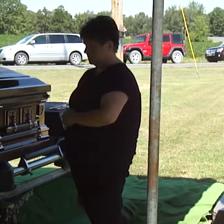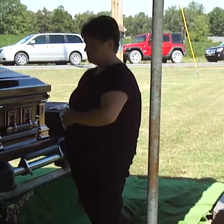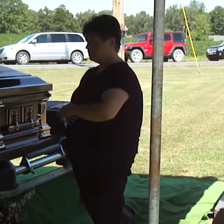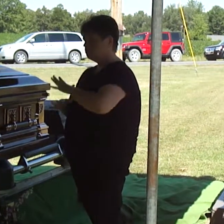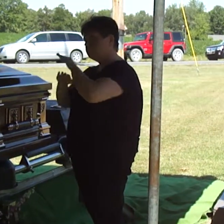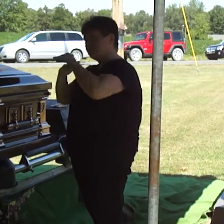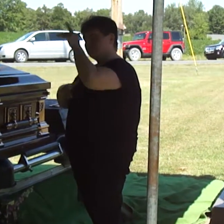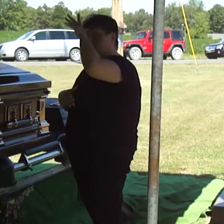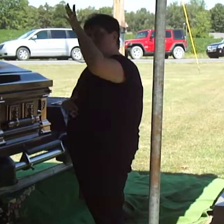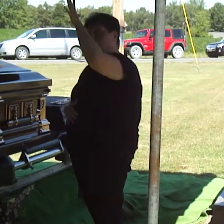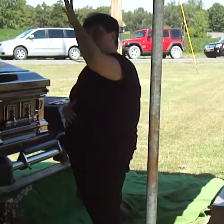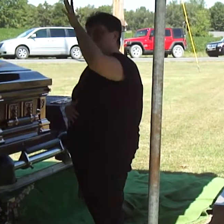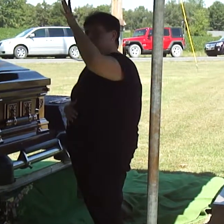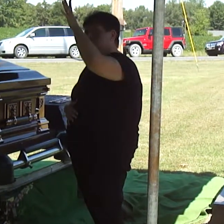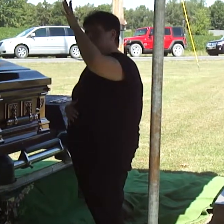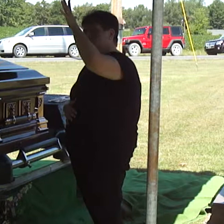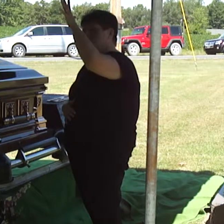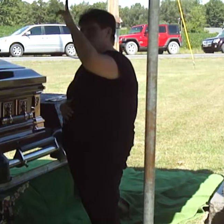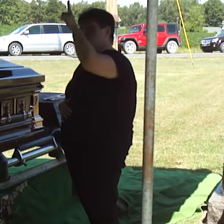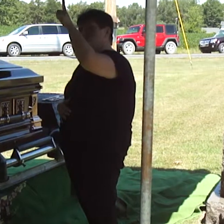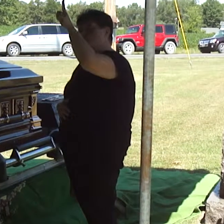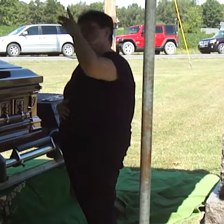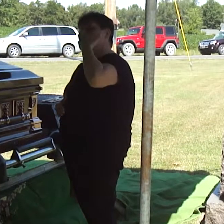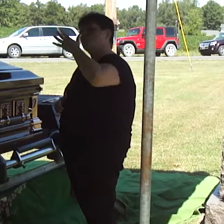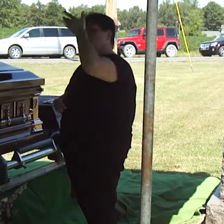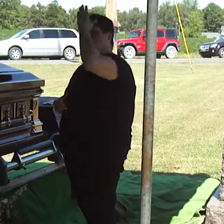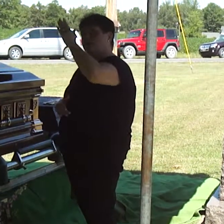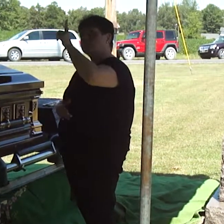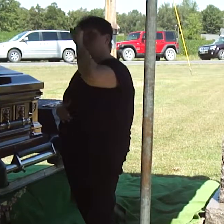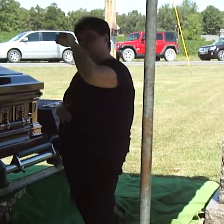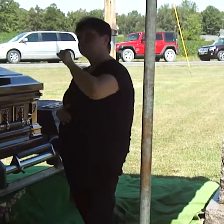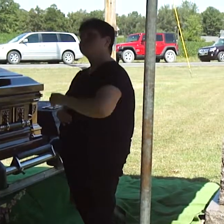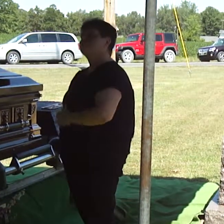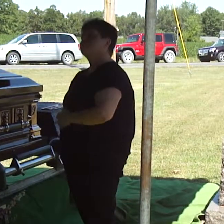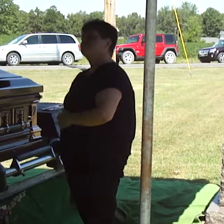Heavenly Father, you are a good God.